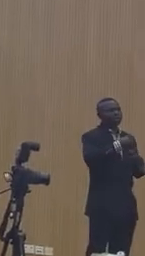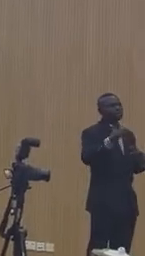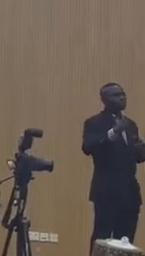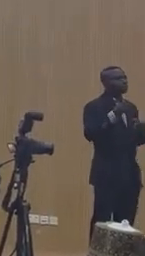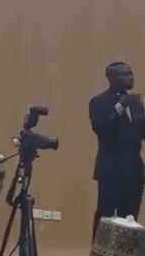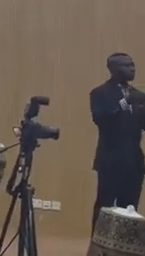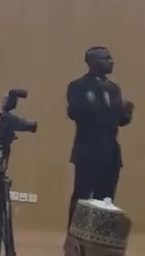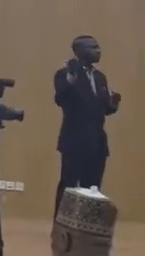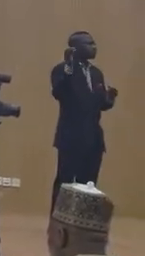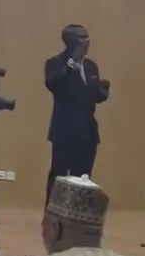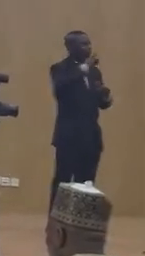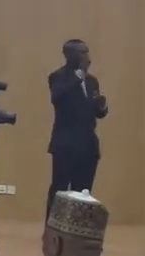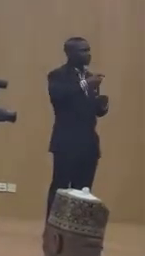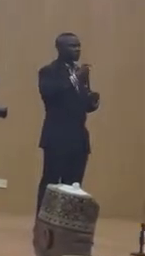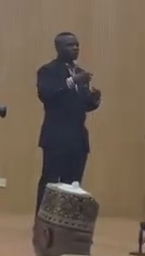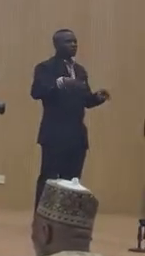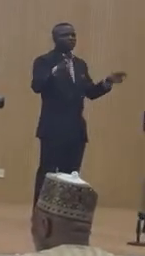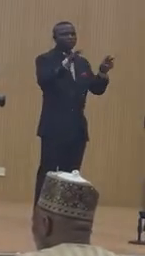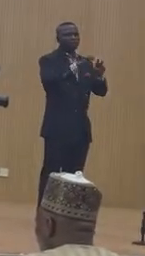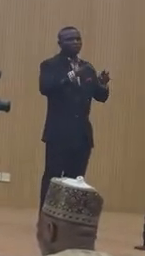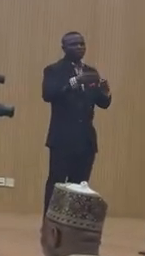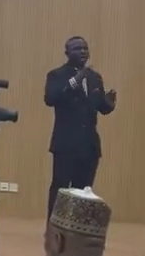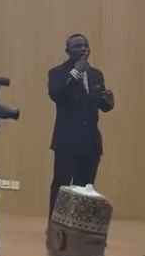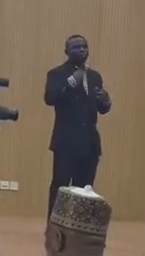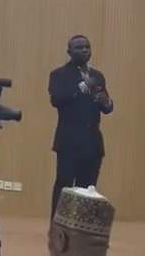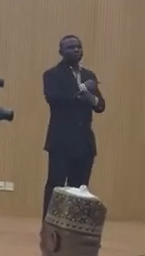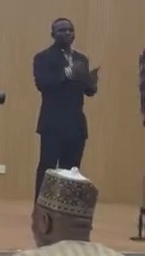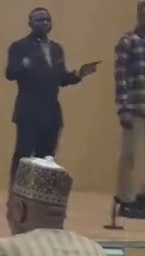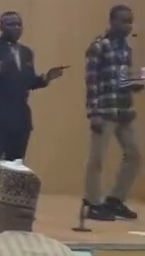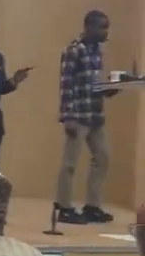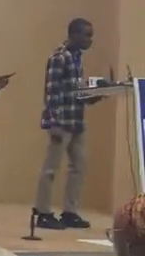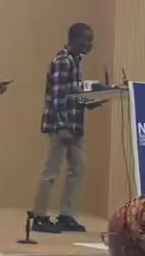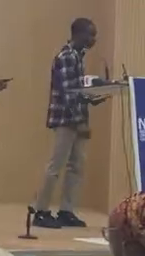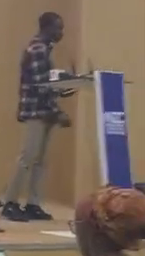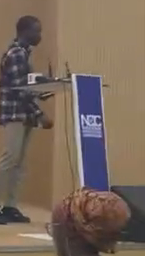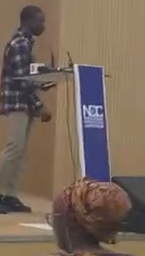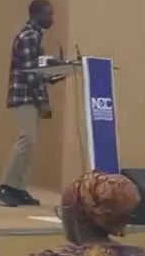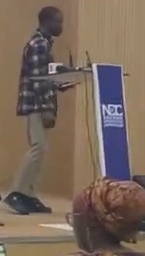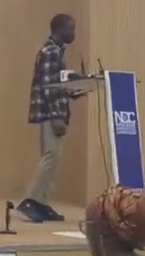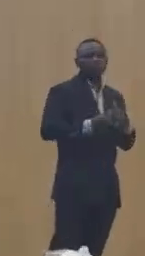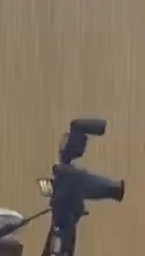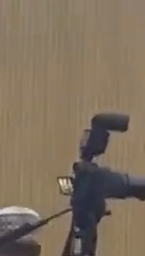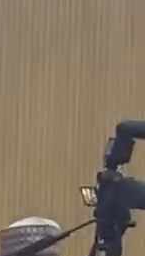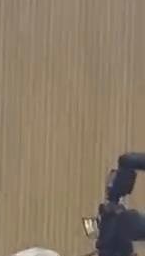further questions? Panel of judges, are we done? Back end.